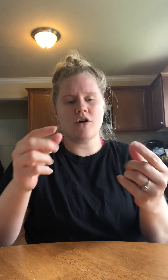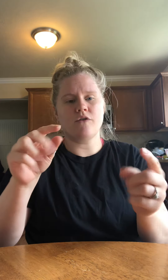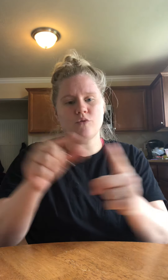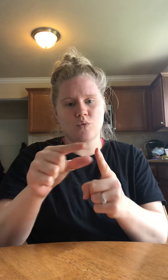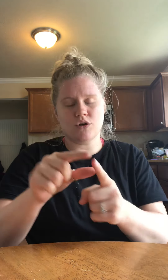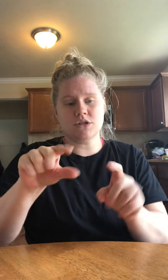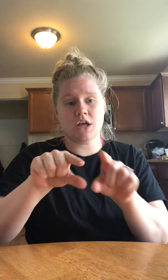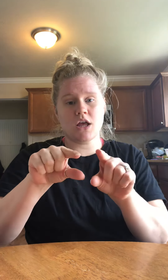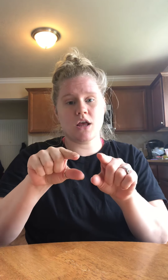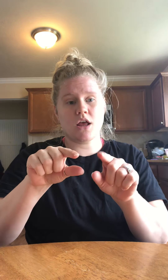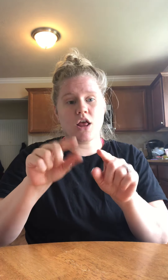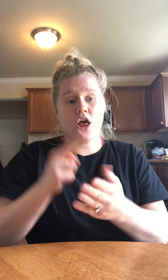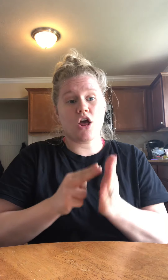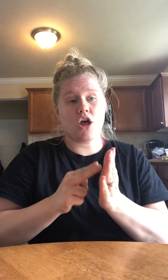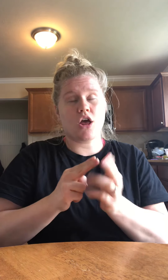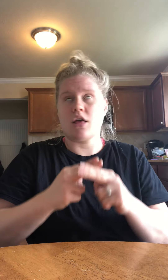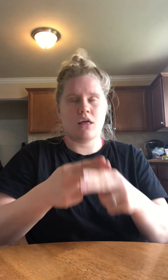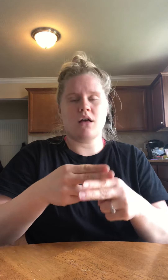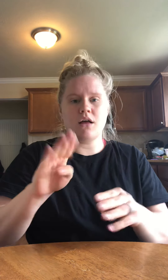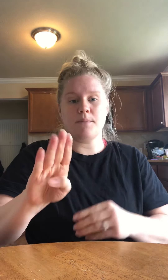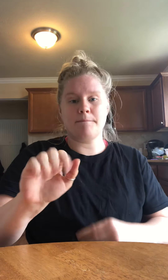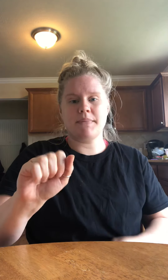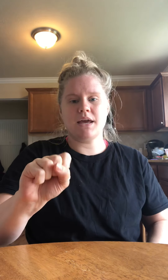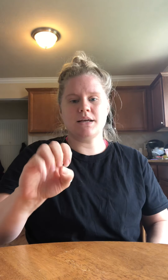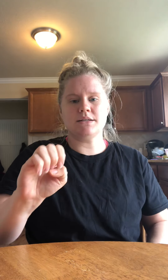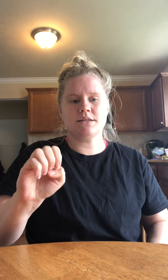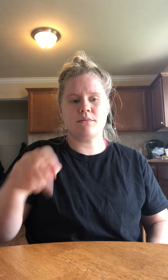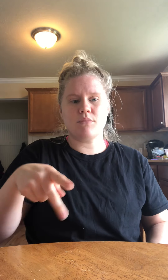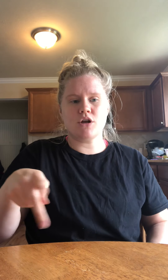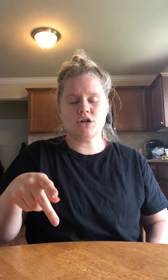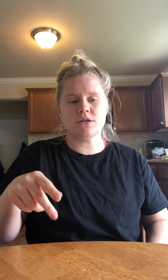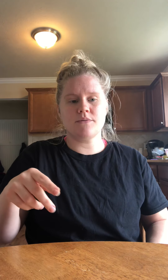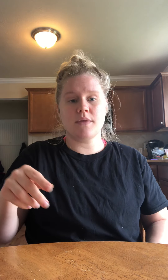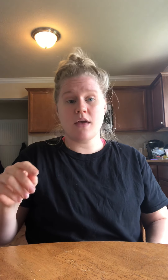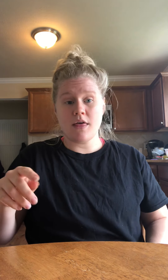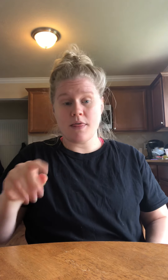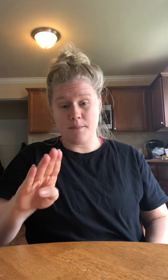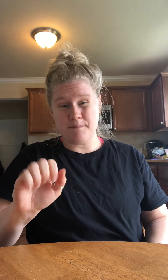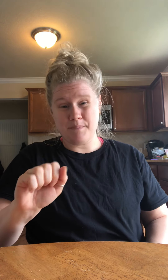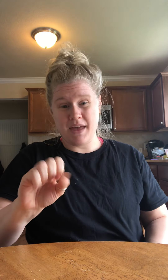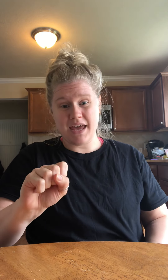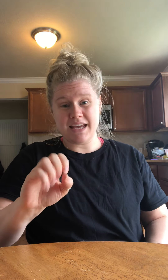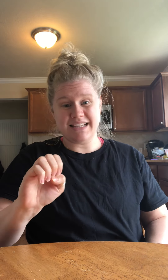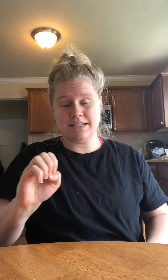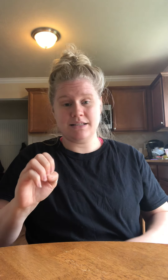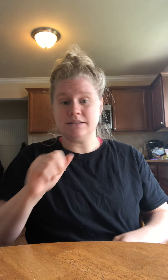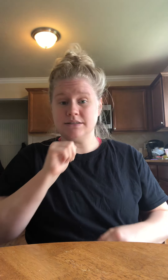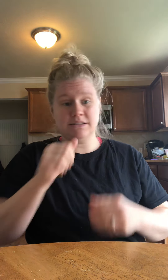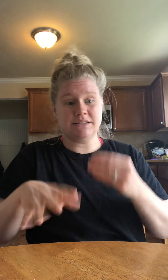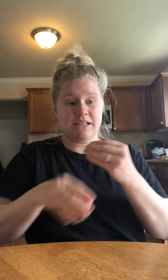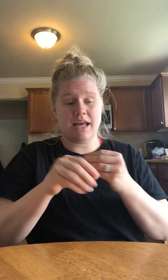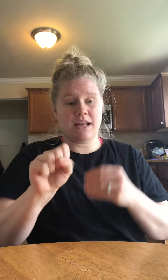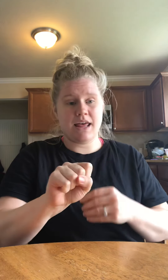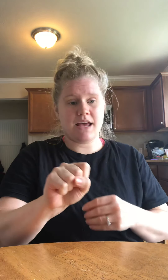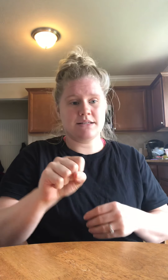where the word itself, the base, doesn't take an S for the plural. It's just the same. The singular is the same as